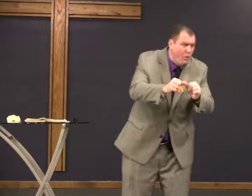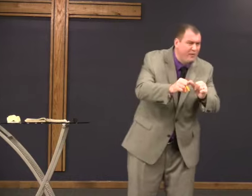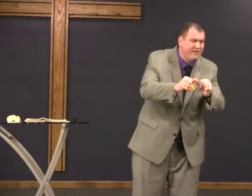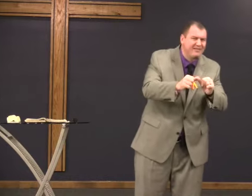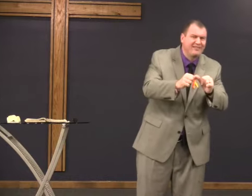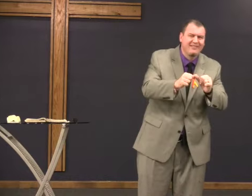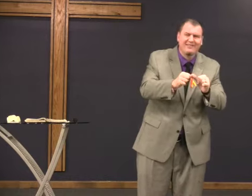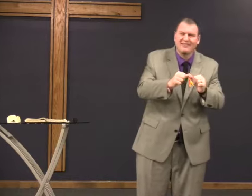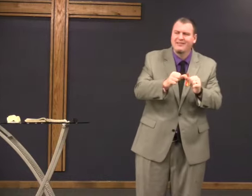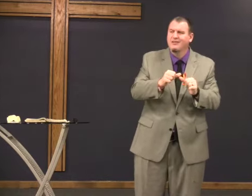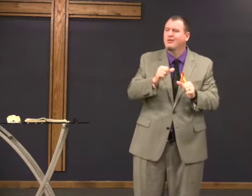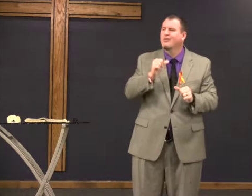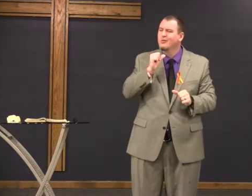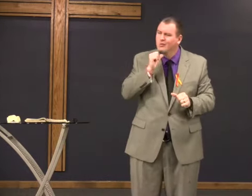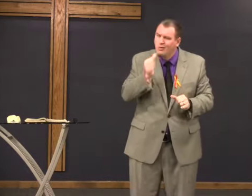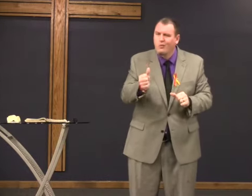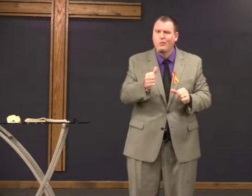keep going.